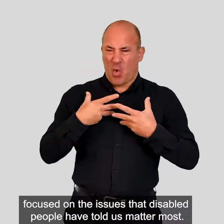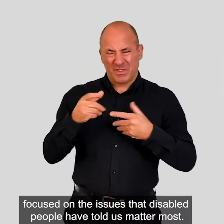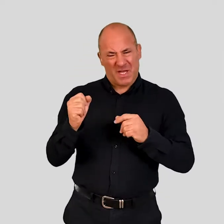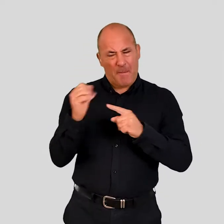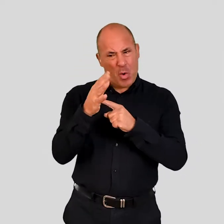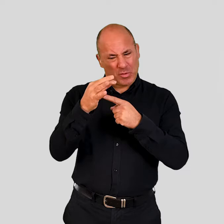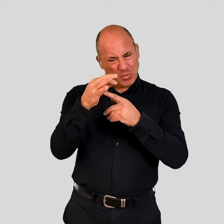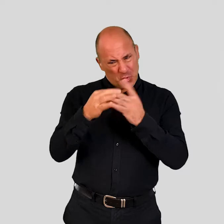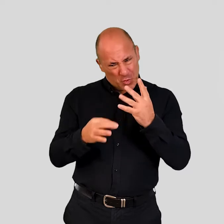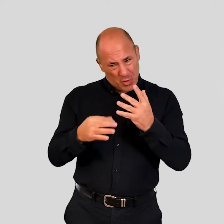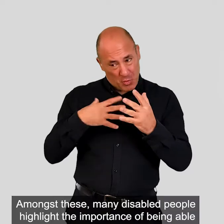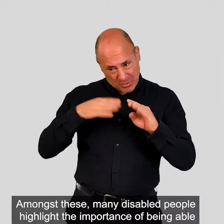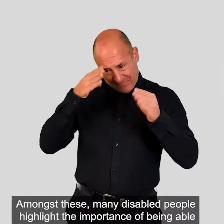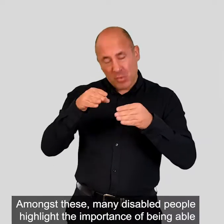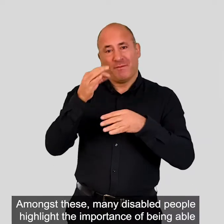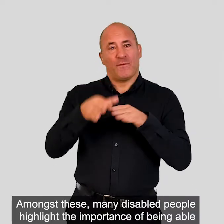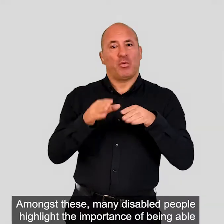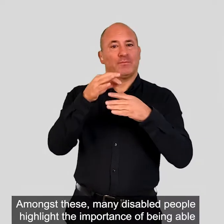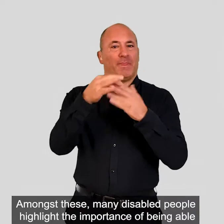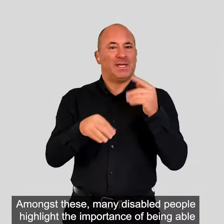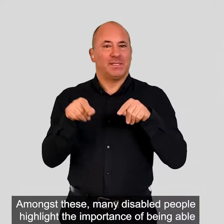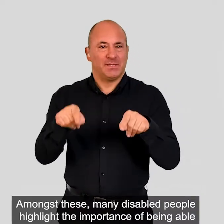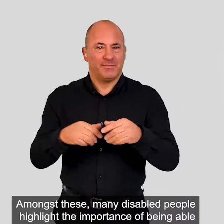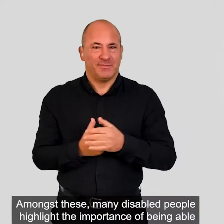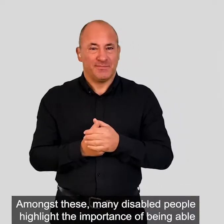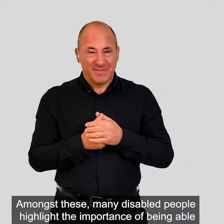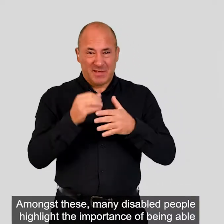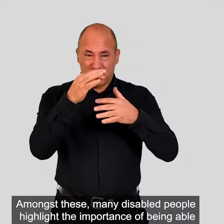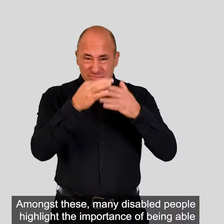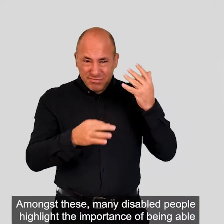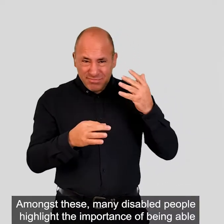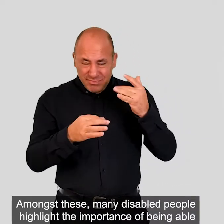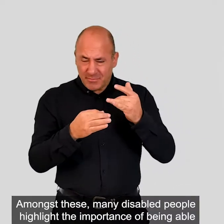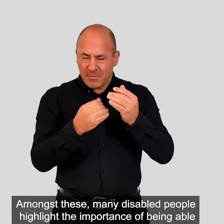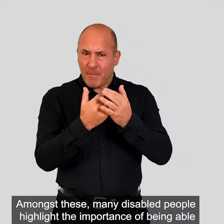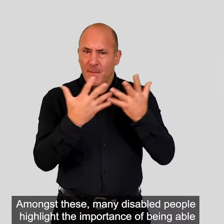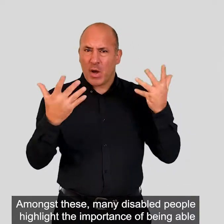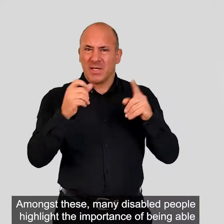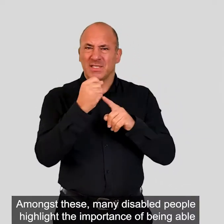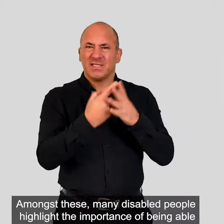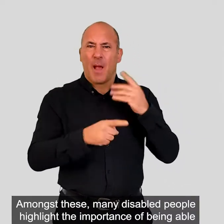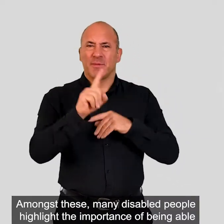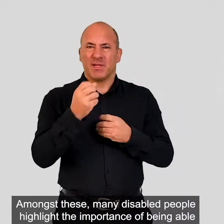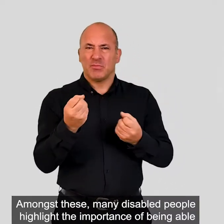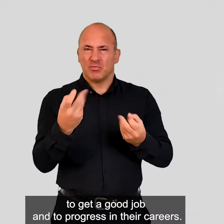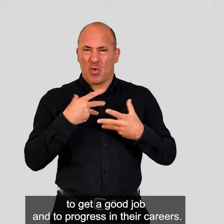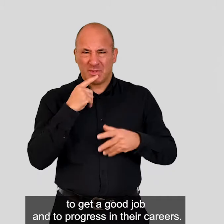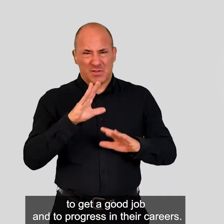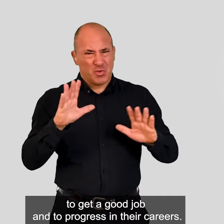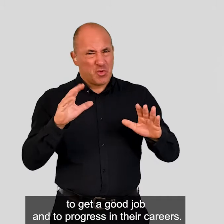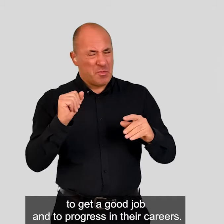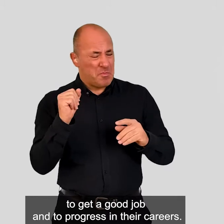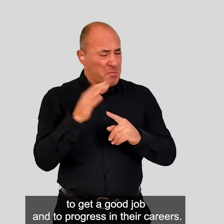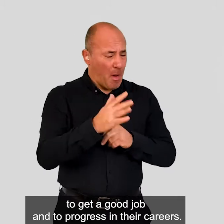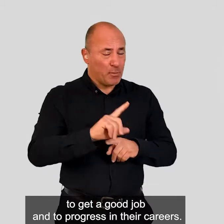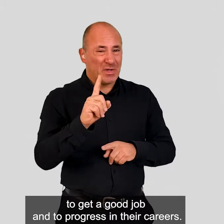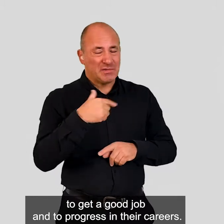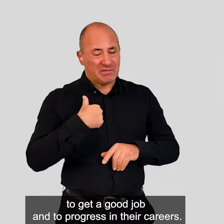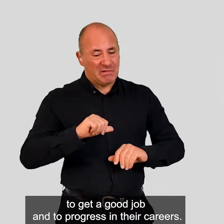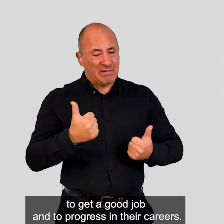most. Amongst these, many disabled people highlight the importance of being able to get a good job and to